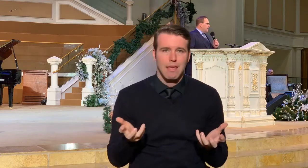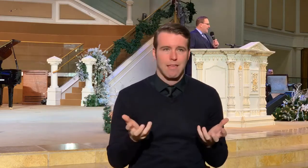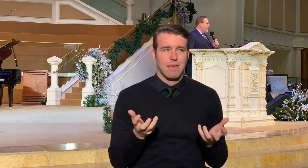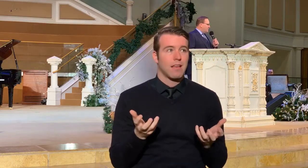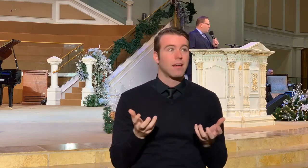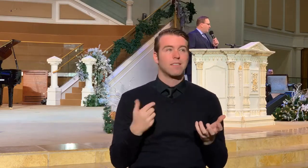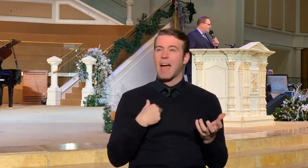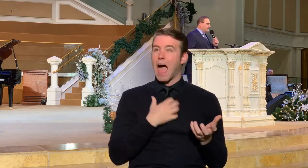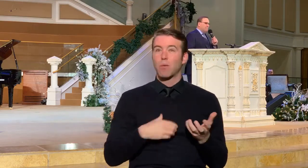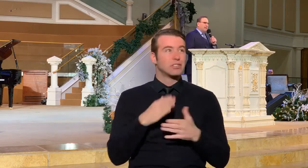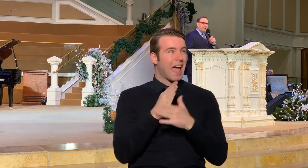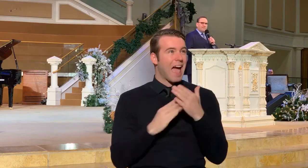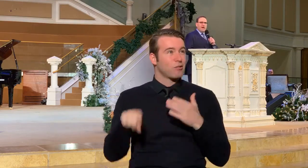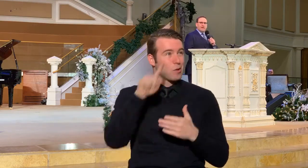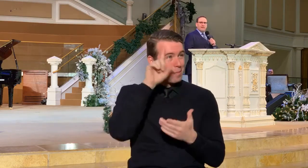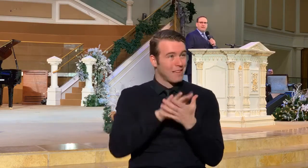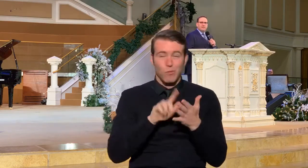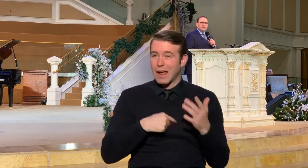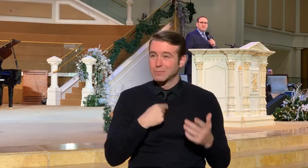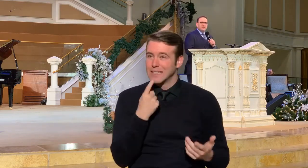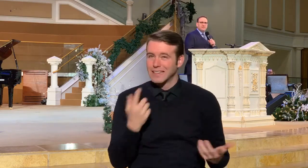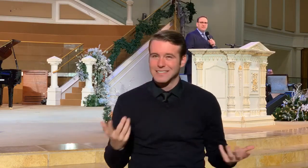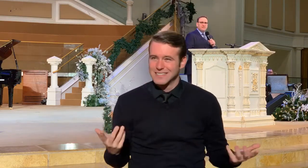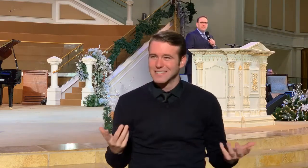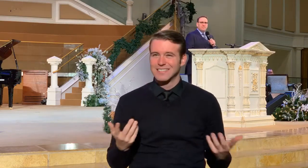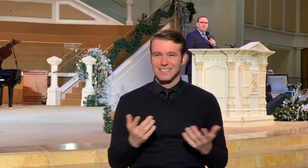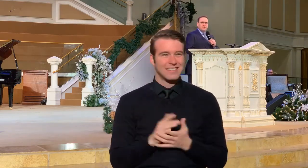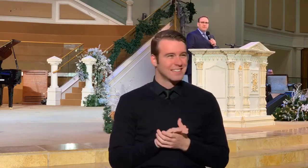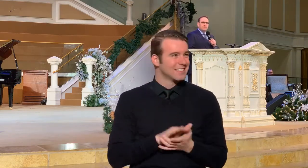Well, I wish I had half a witness that believed that.